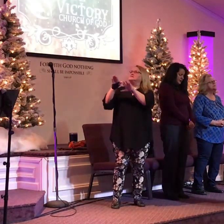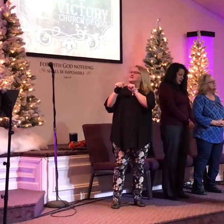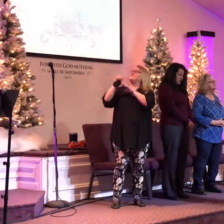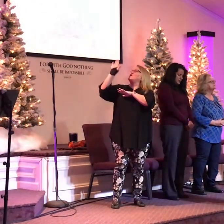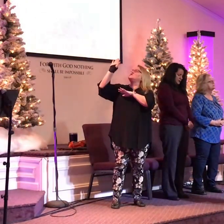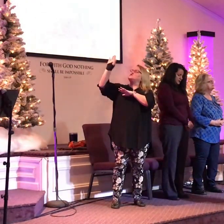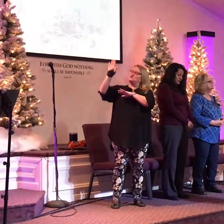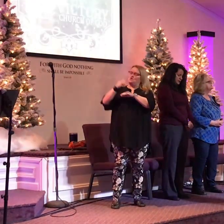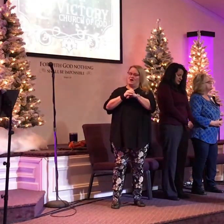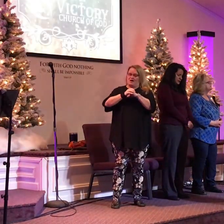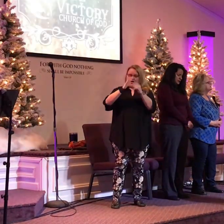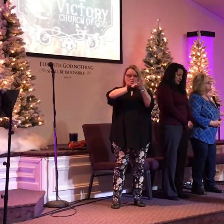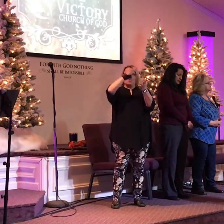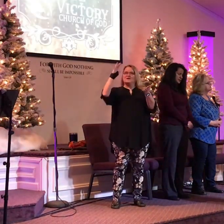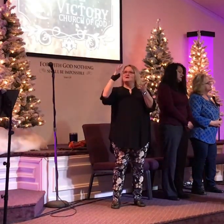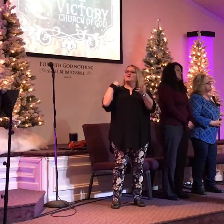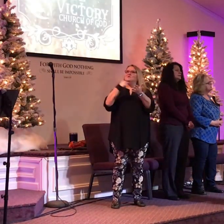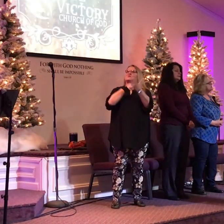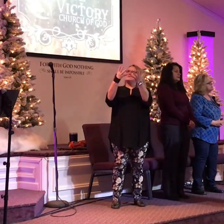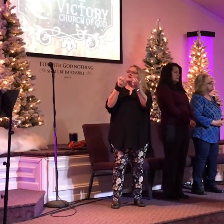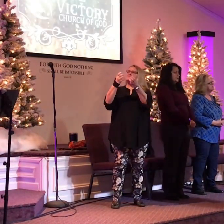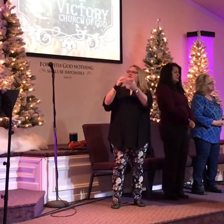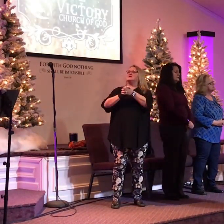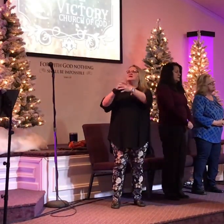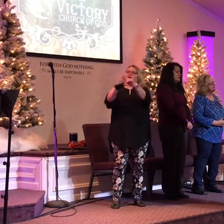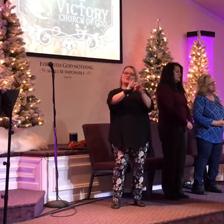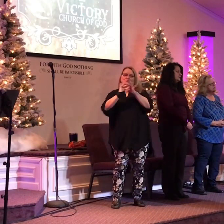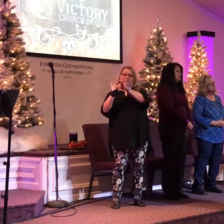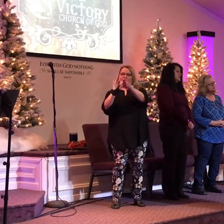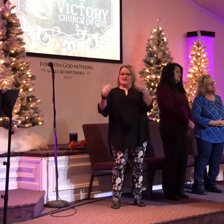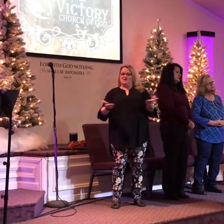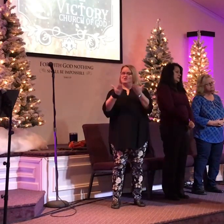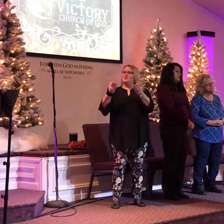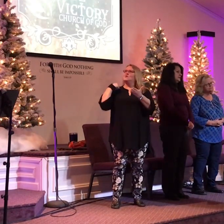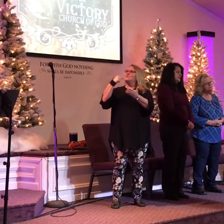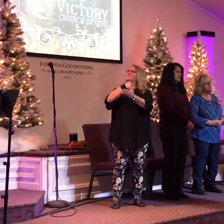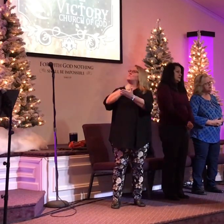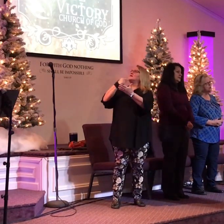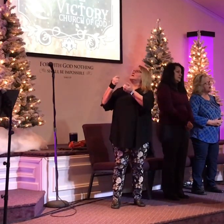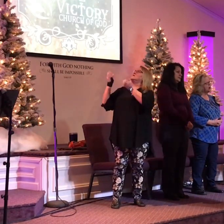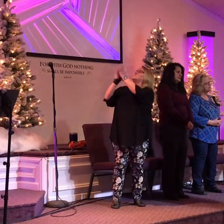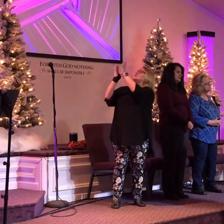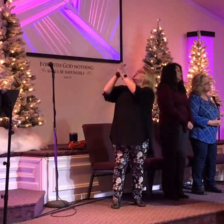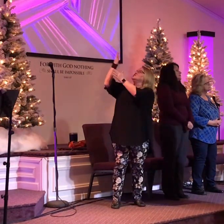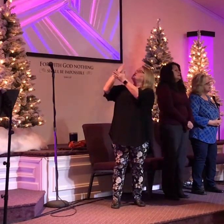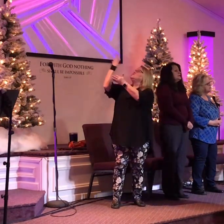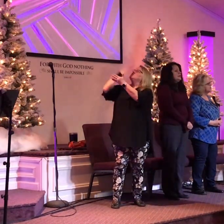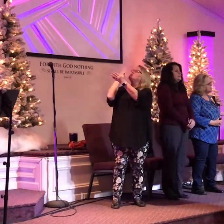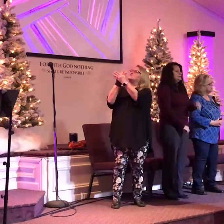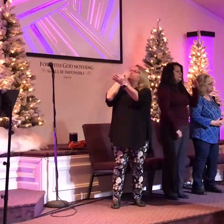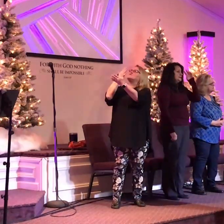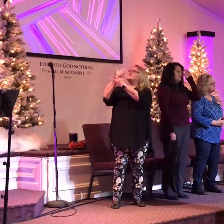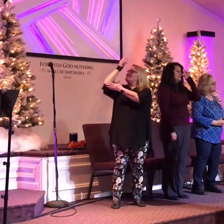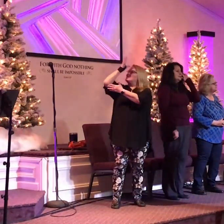to be in one mind and one accord. In Jesus' name, we lift up your name and give you praise, for you are a good, good Father. In Jesus' name, amen.